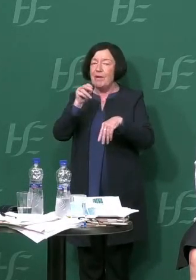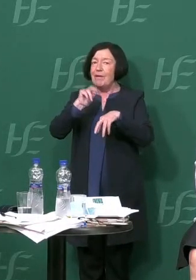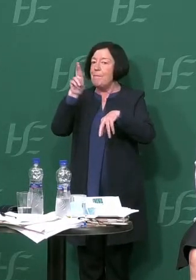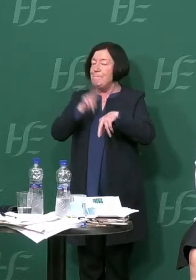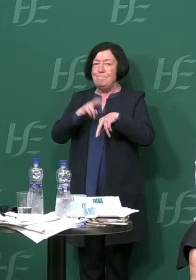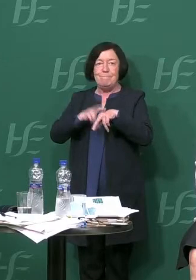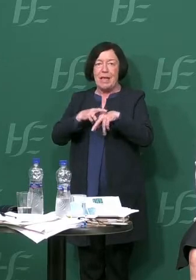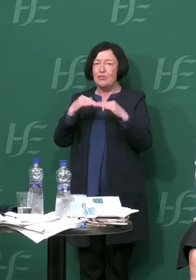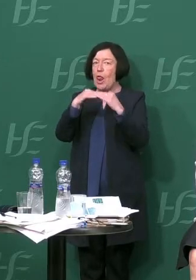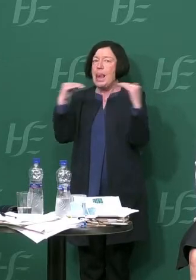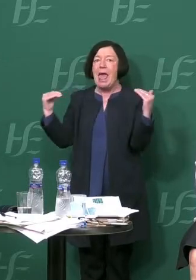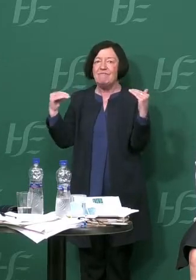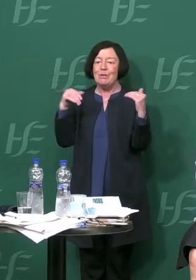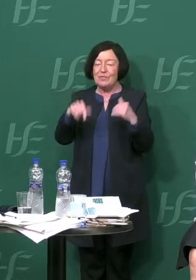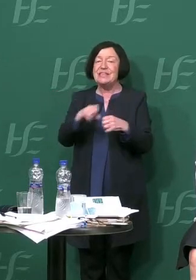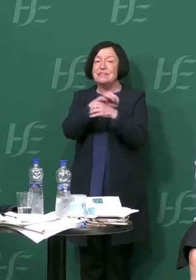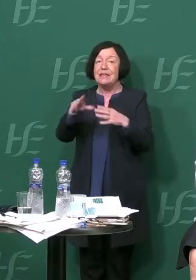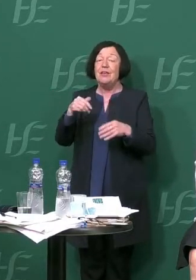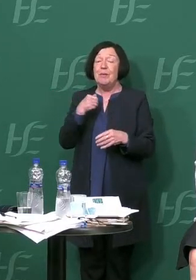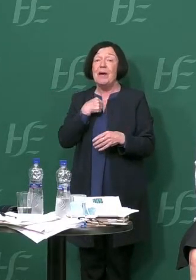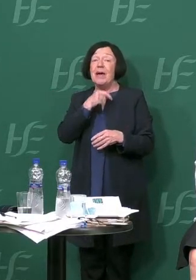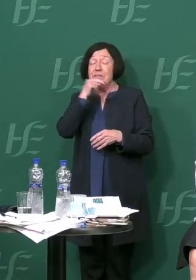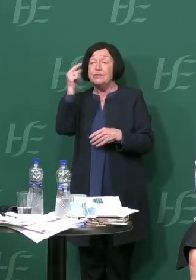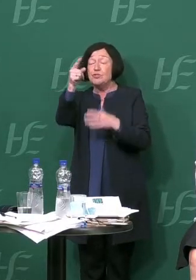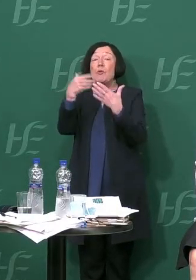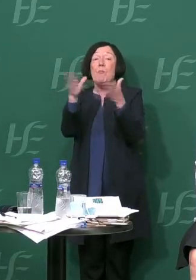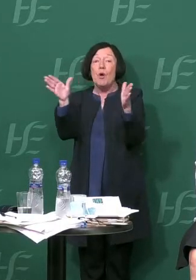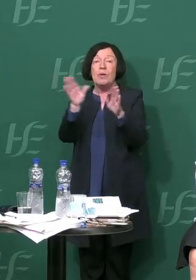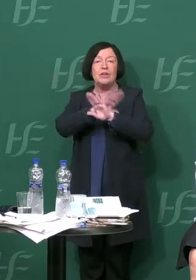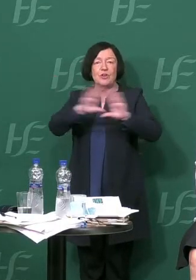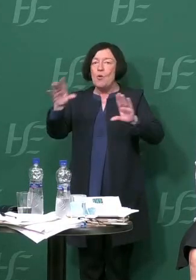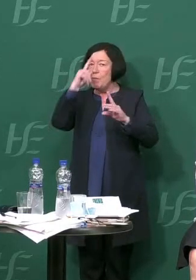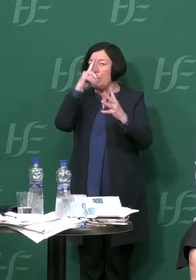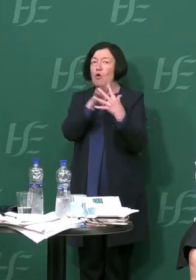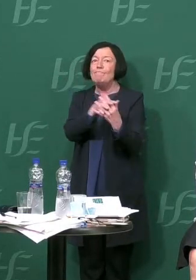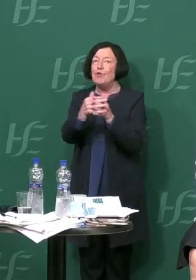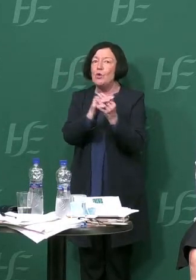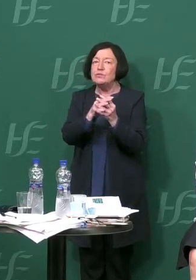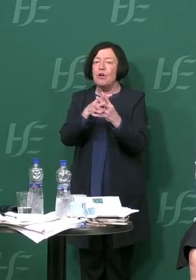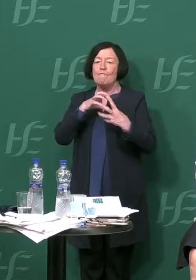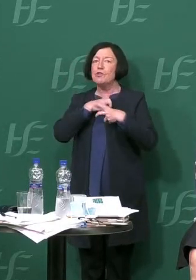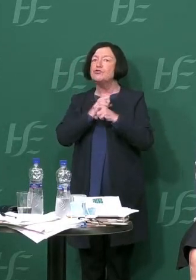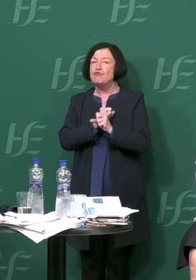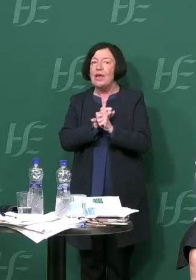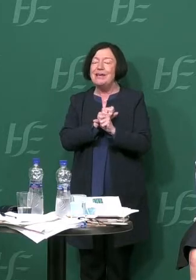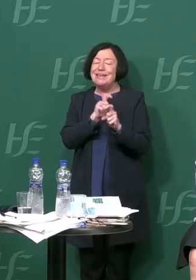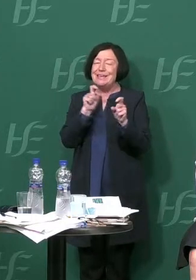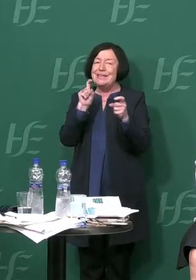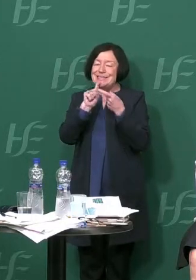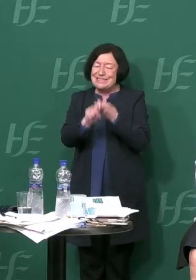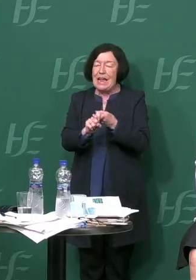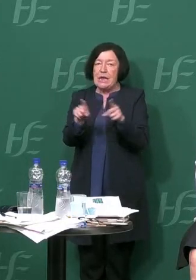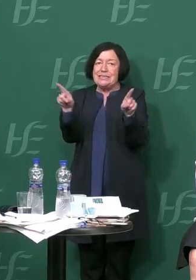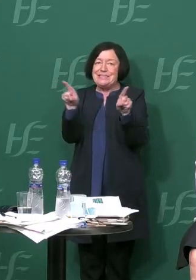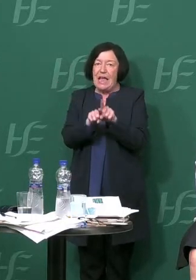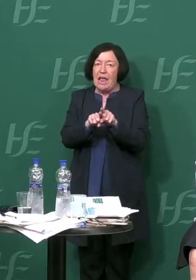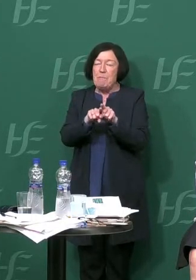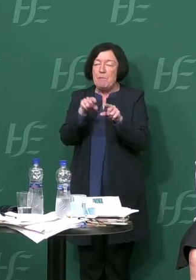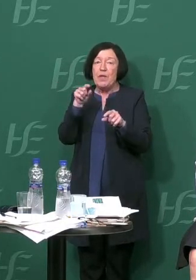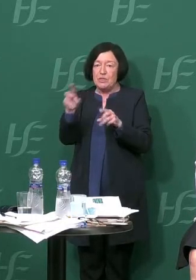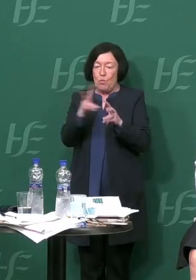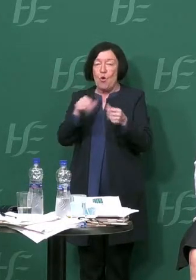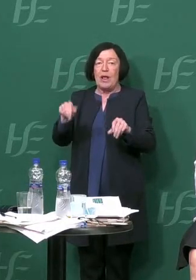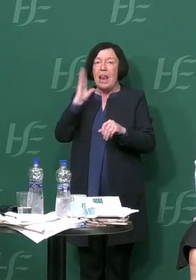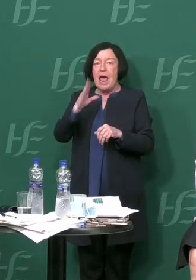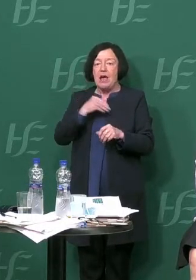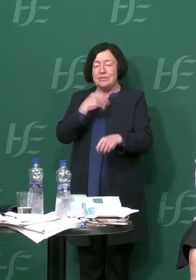better side of this pandemic. So my call is to the public, just don't get confused, don't get frustrated, just stick with what we're doing, it's working, and allow